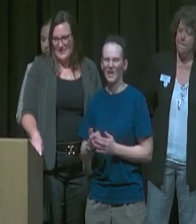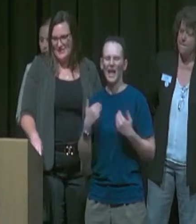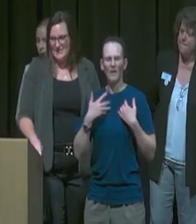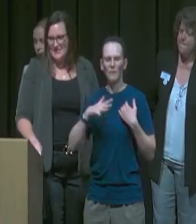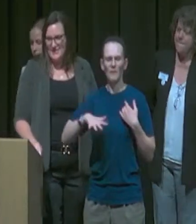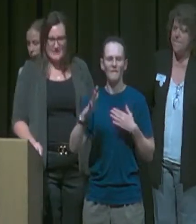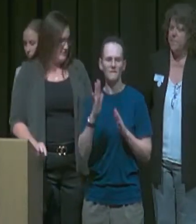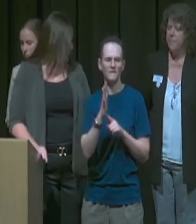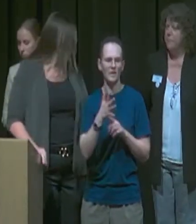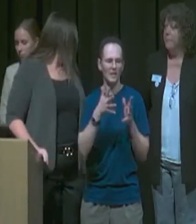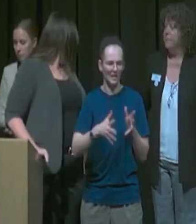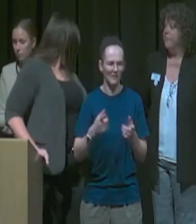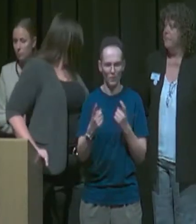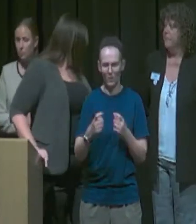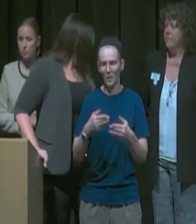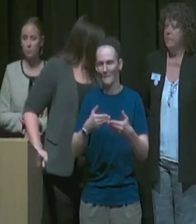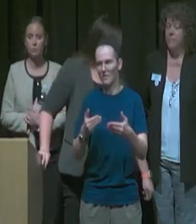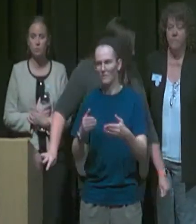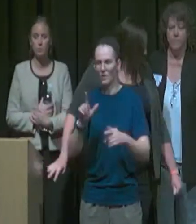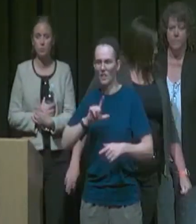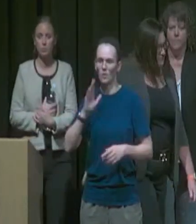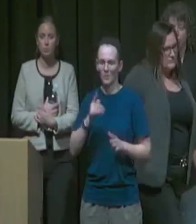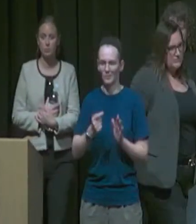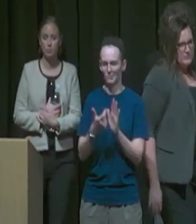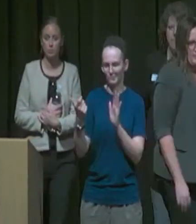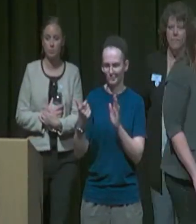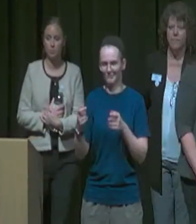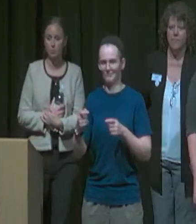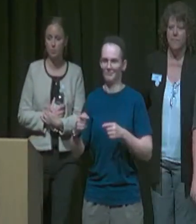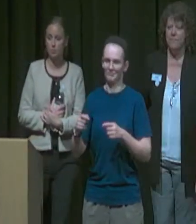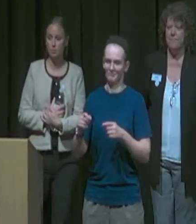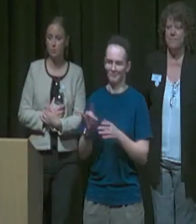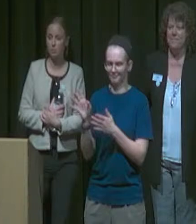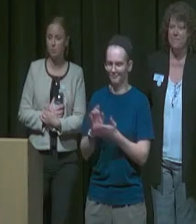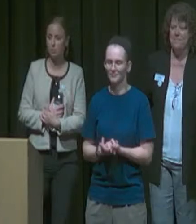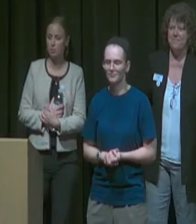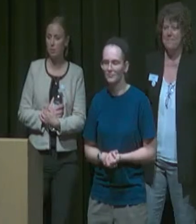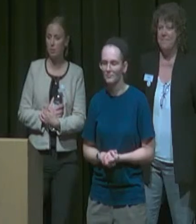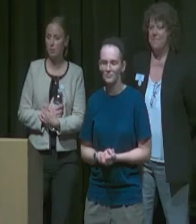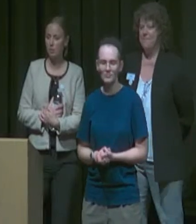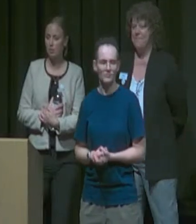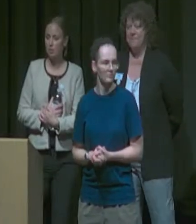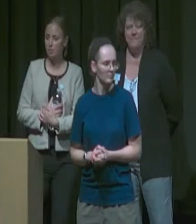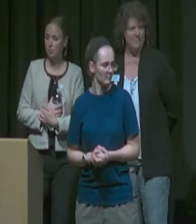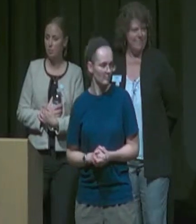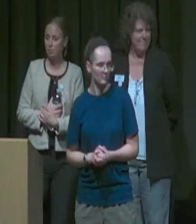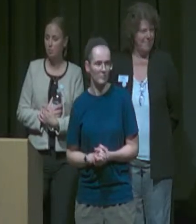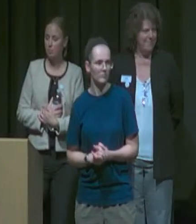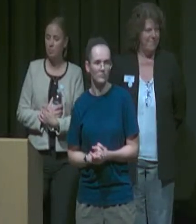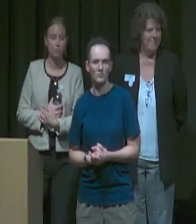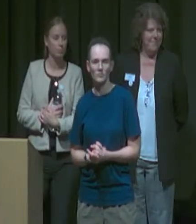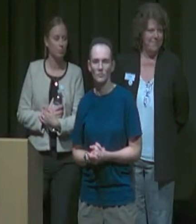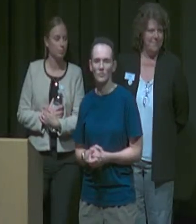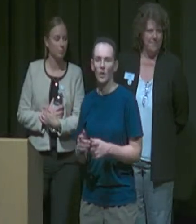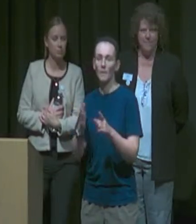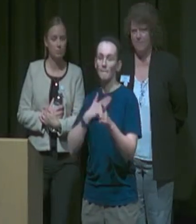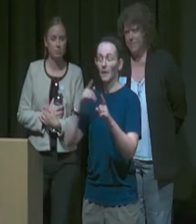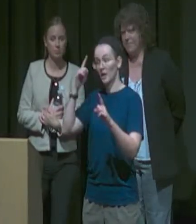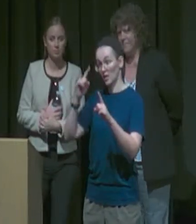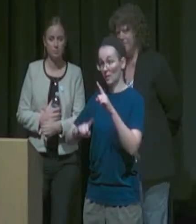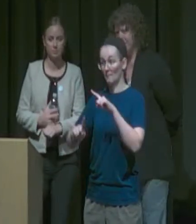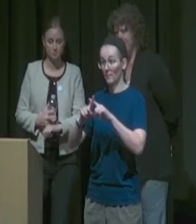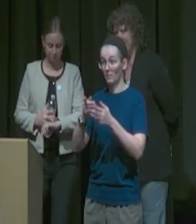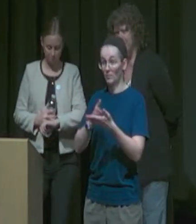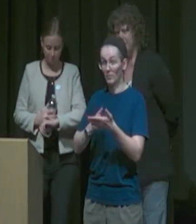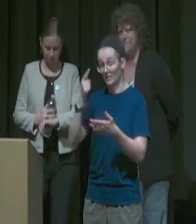minutes for questions Okay. before the library's going to Right here? kick us out. One of the things that my optimistic side says that at this